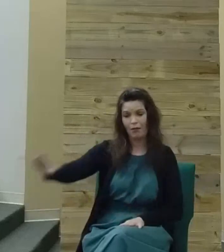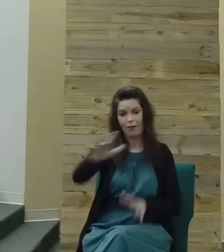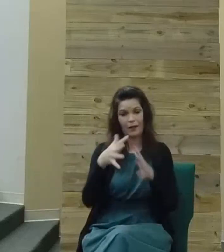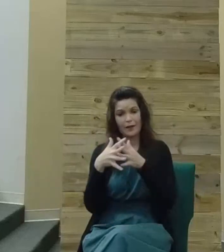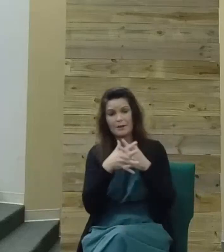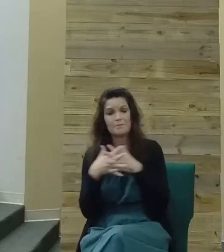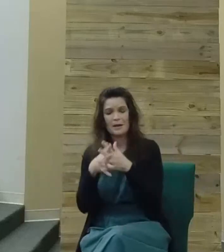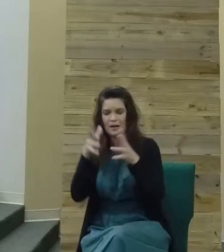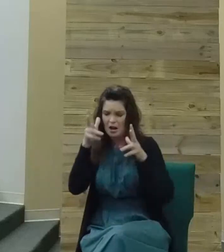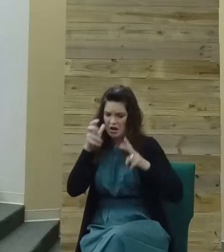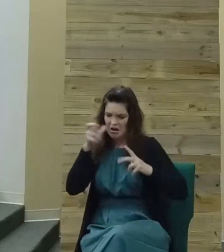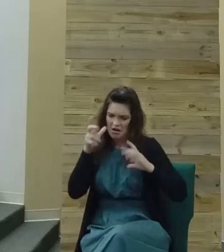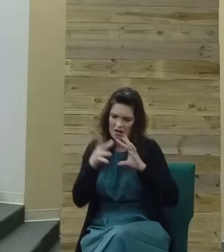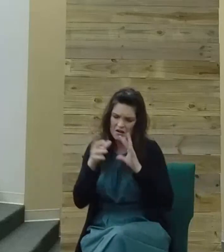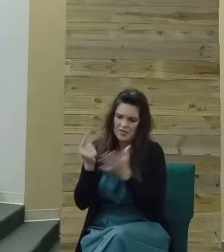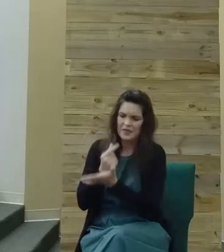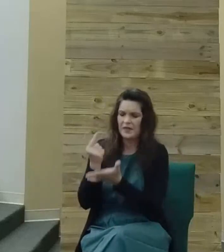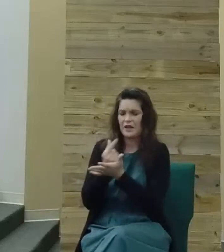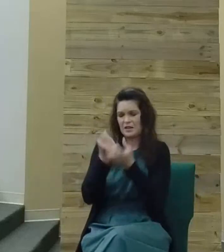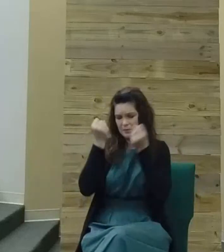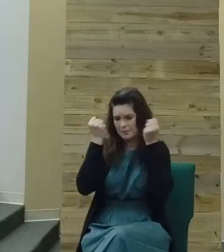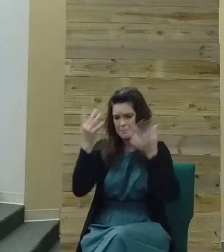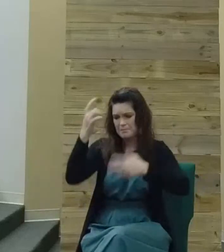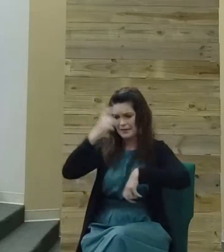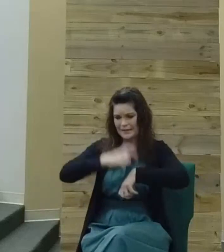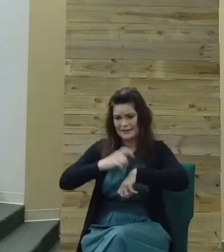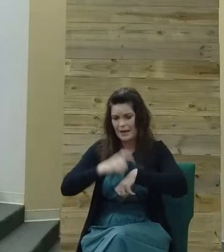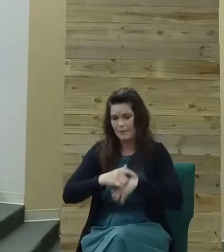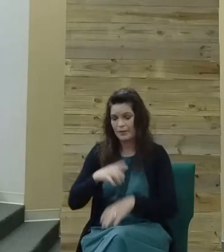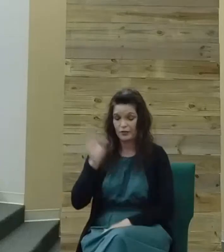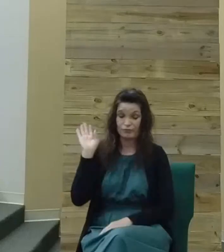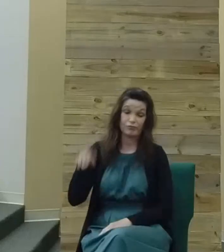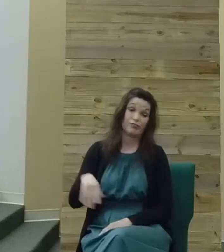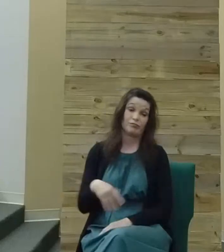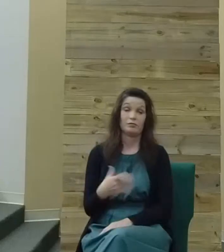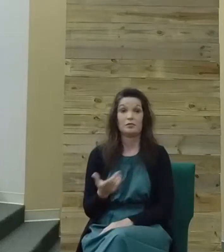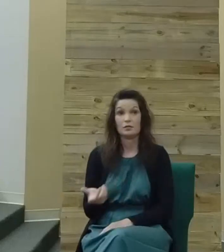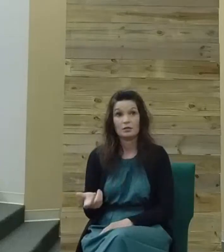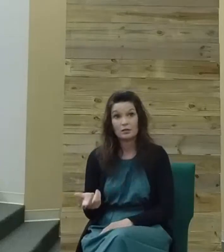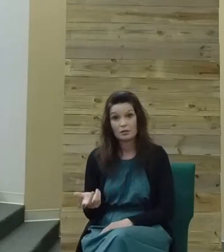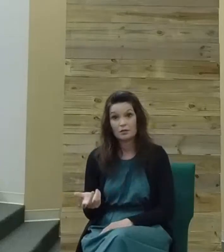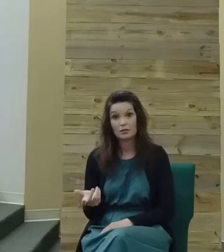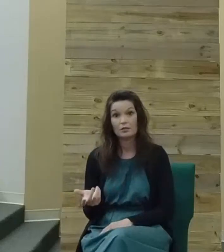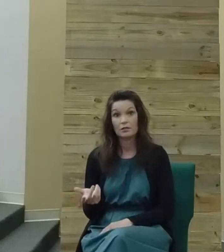in America, listen, we've heard the gospel so many times that it just doesn't affect us anymore.